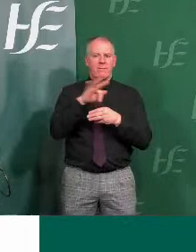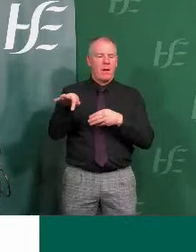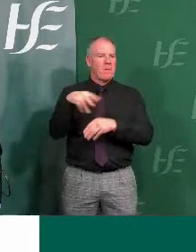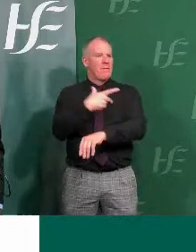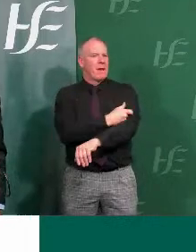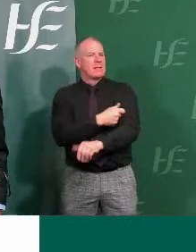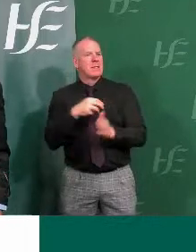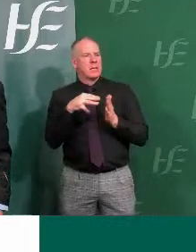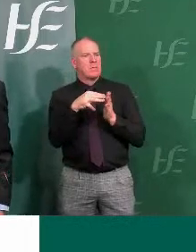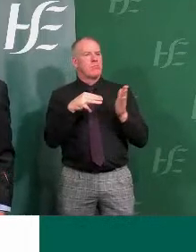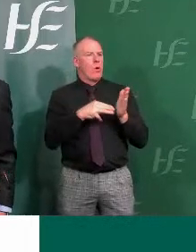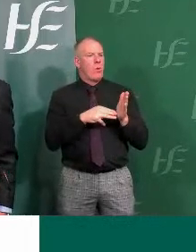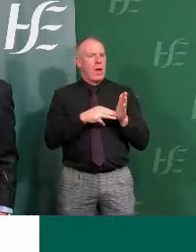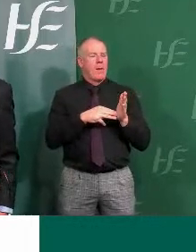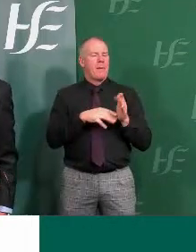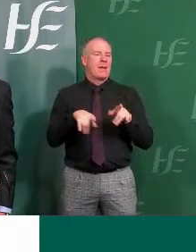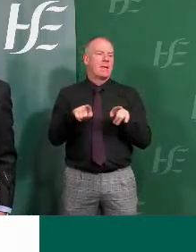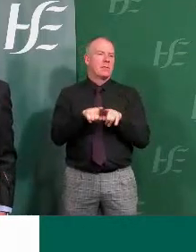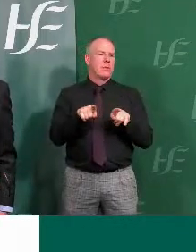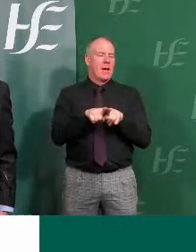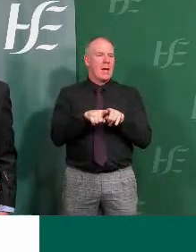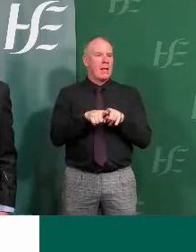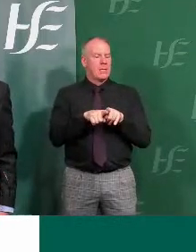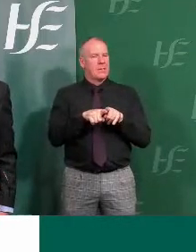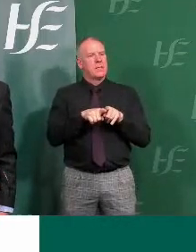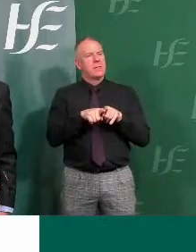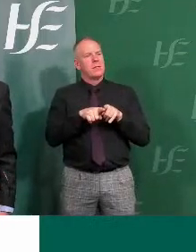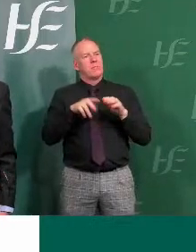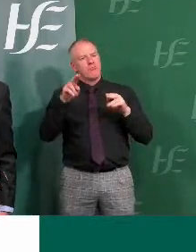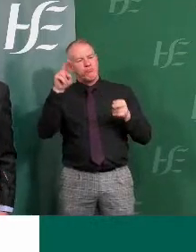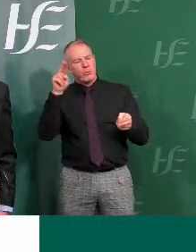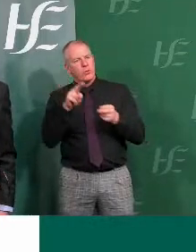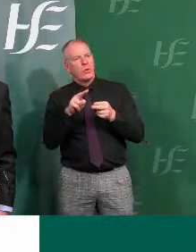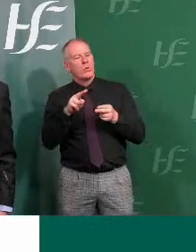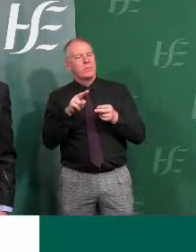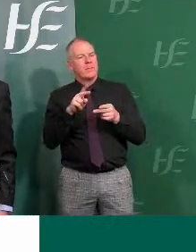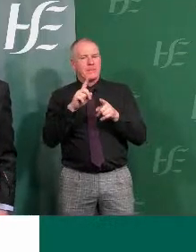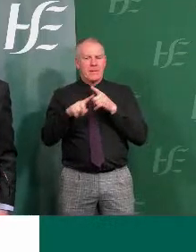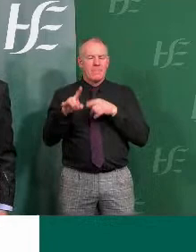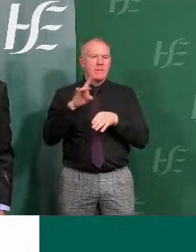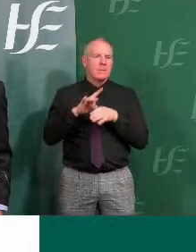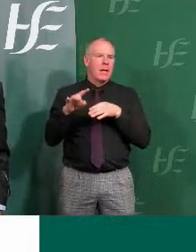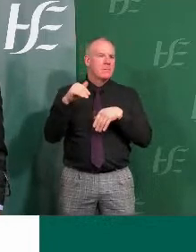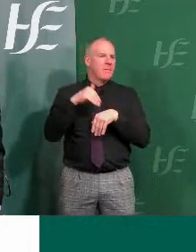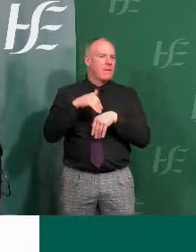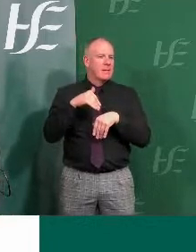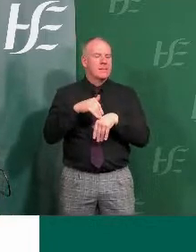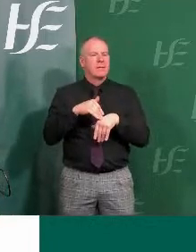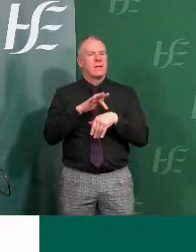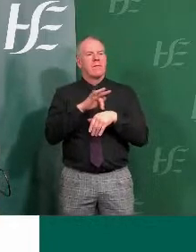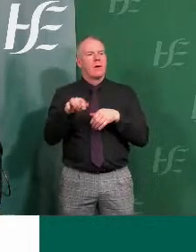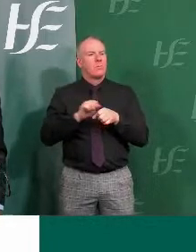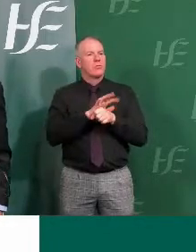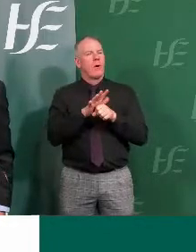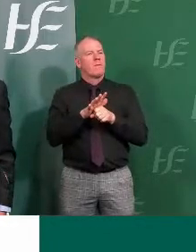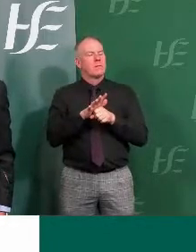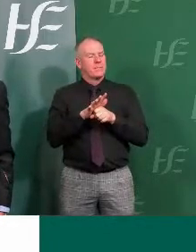the waning effect, waning immunity against all types of infection, and perhaps also some features of